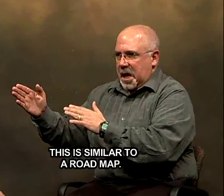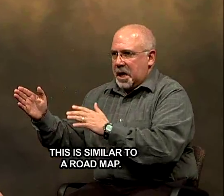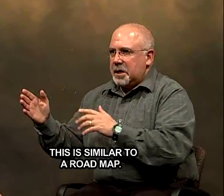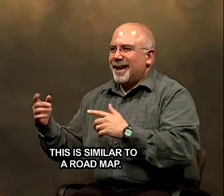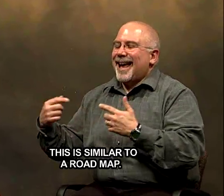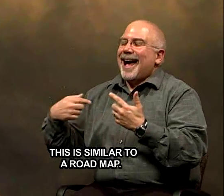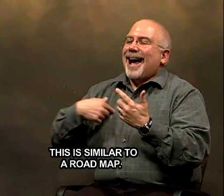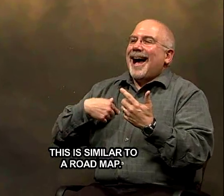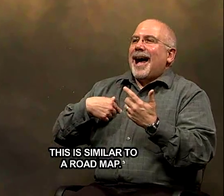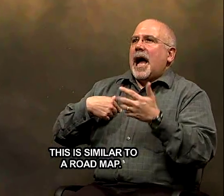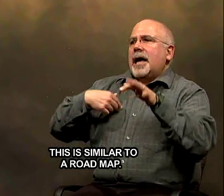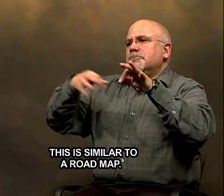This is similar to a roadmap.